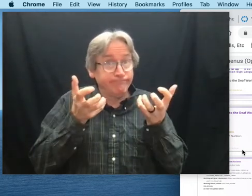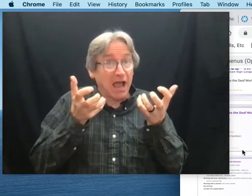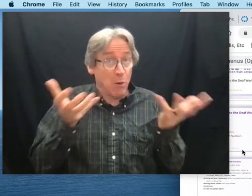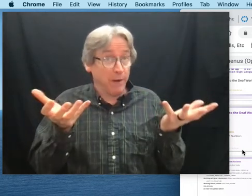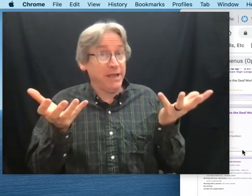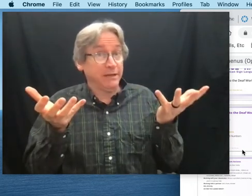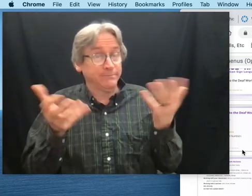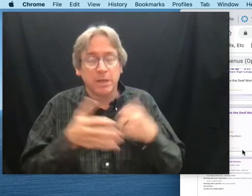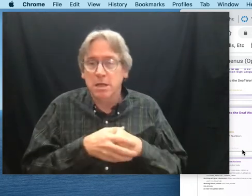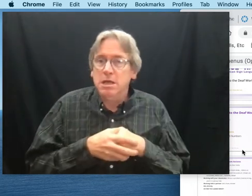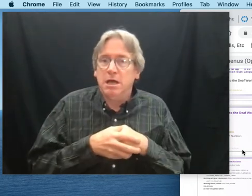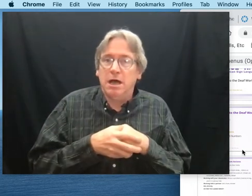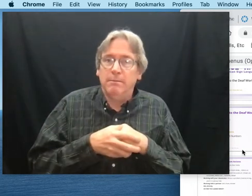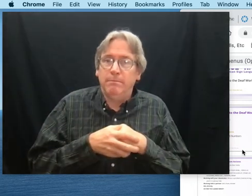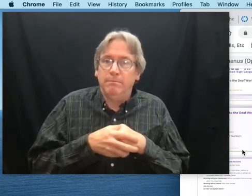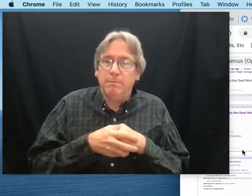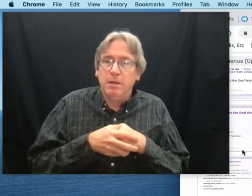I want a bike.